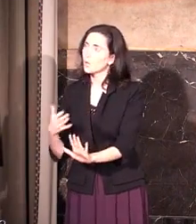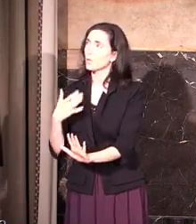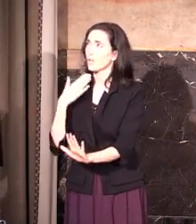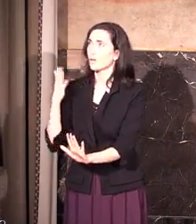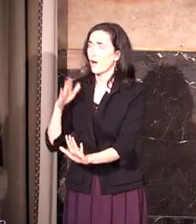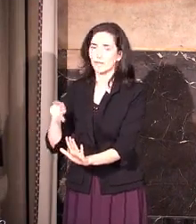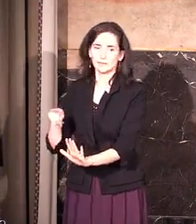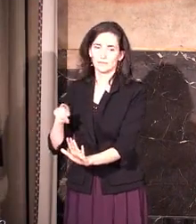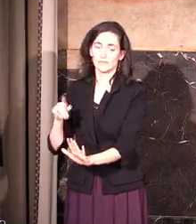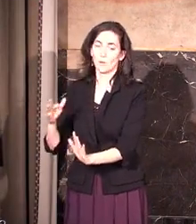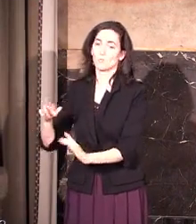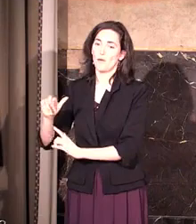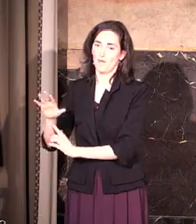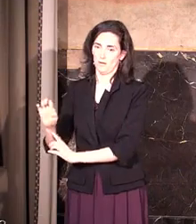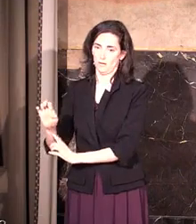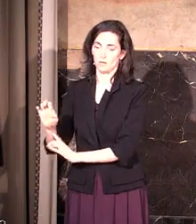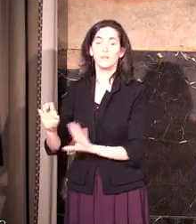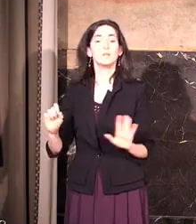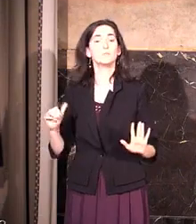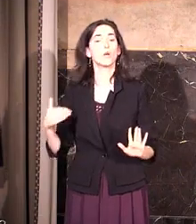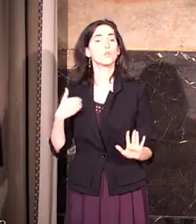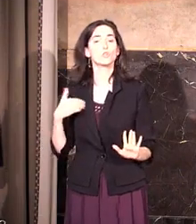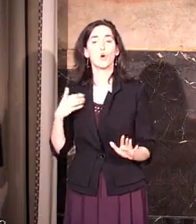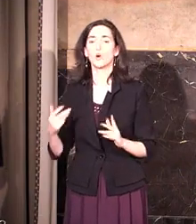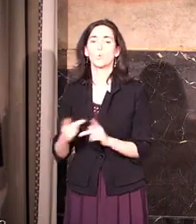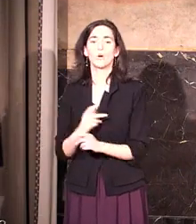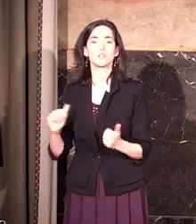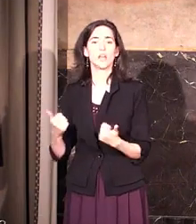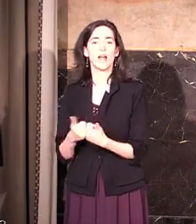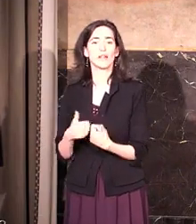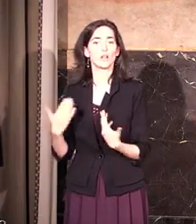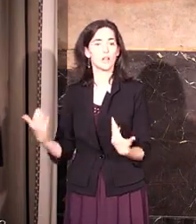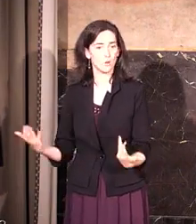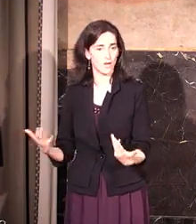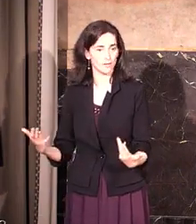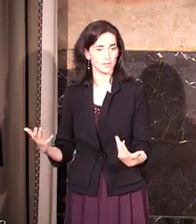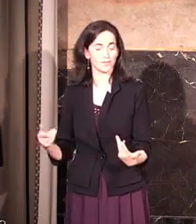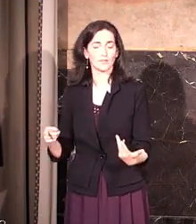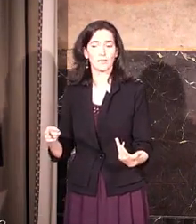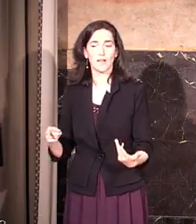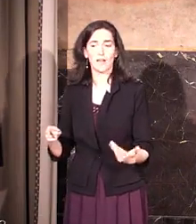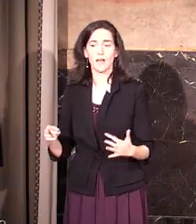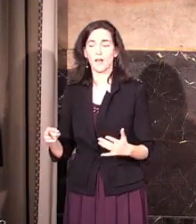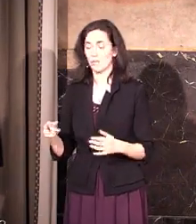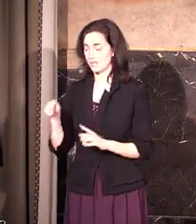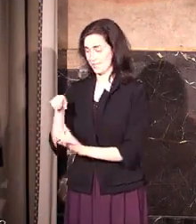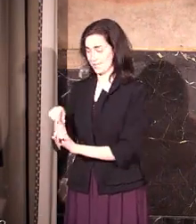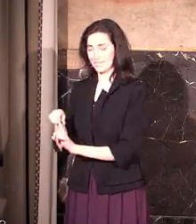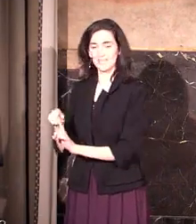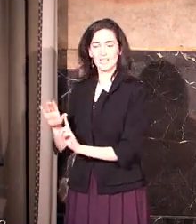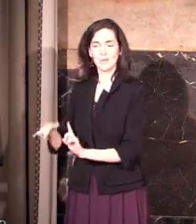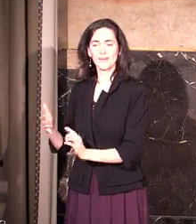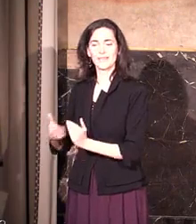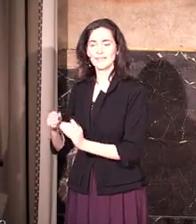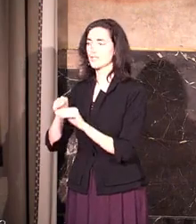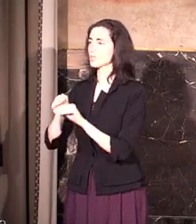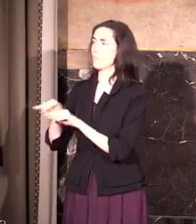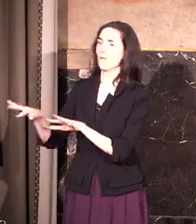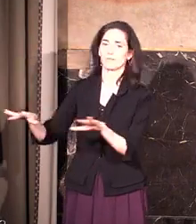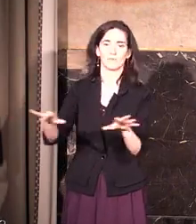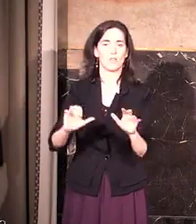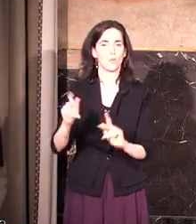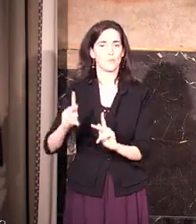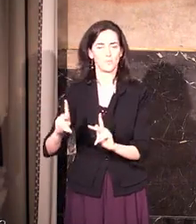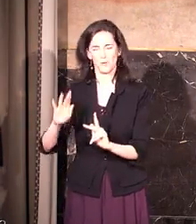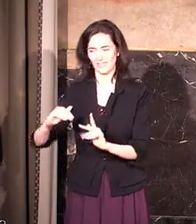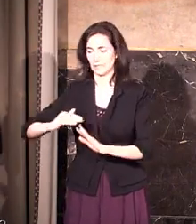Perhaps the biggest challenge with respect to young people is preventing them from transmitting the disease to other people,